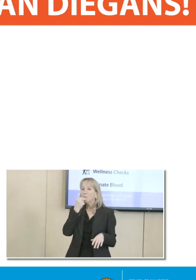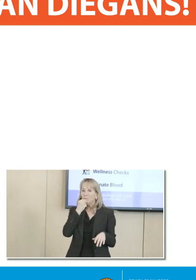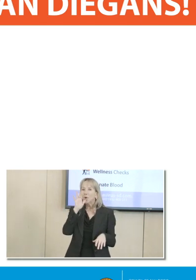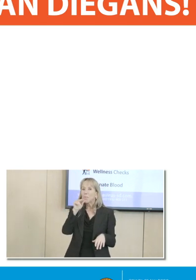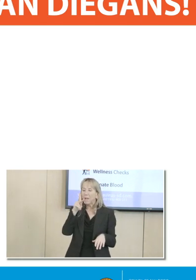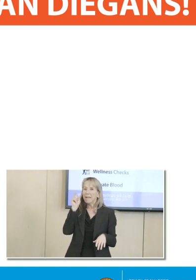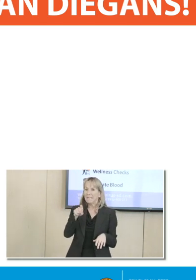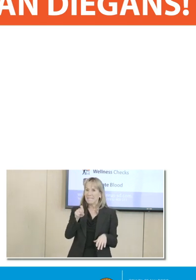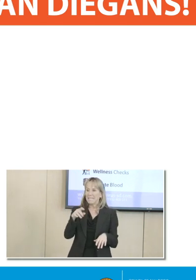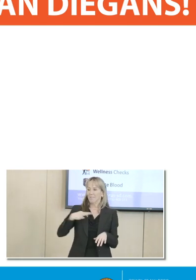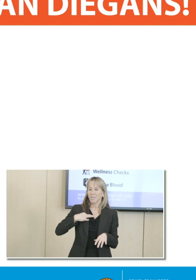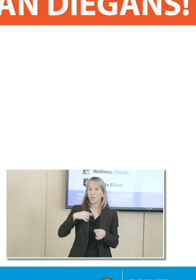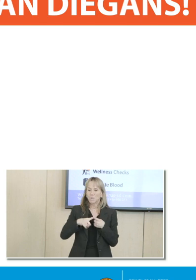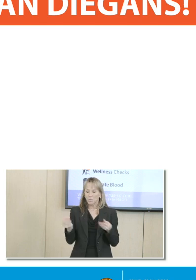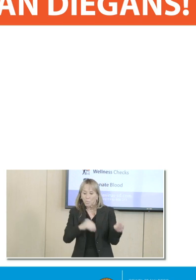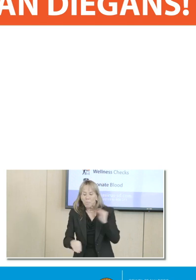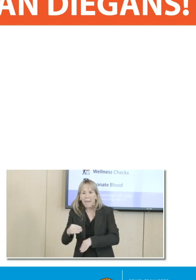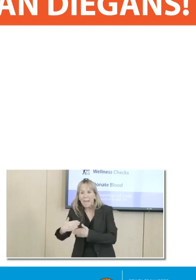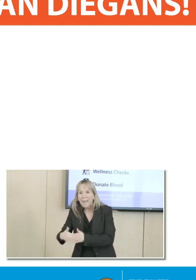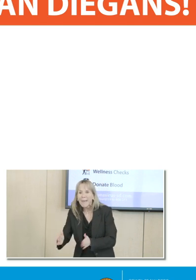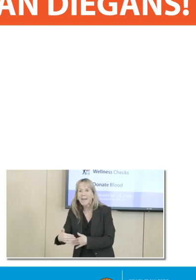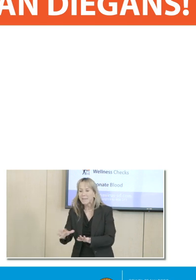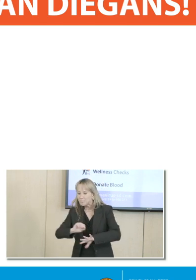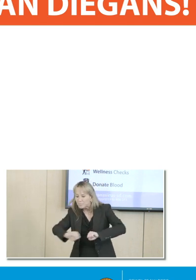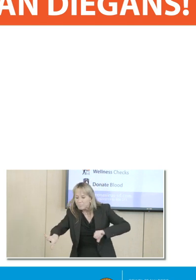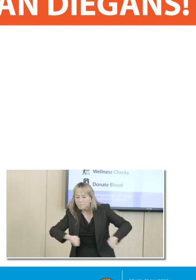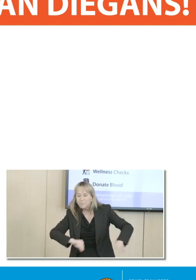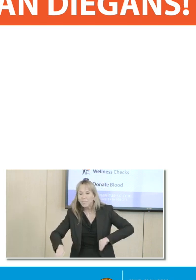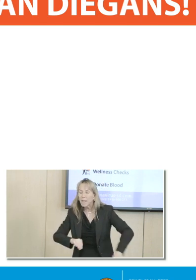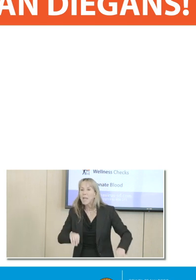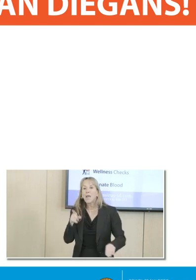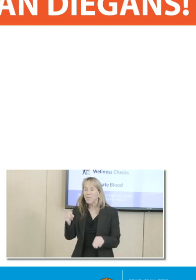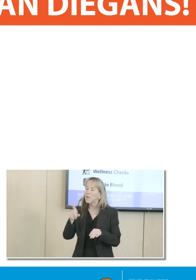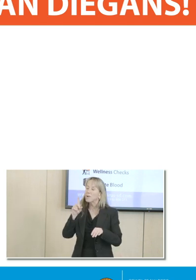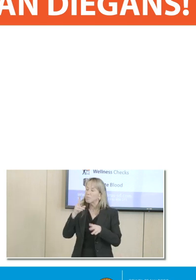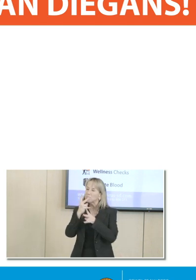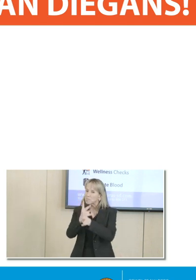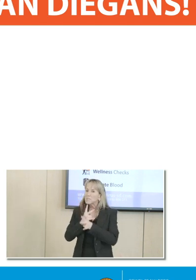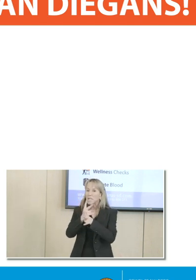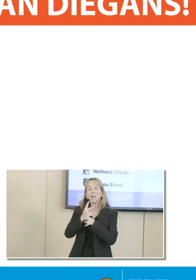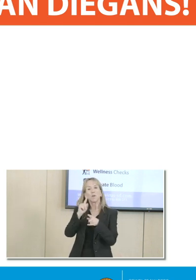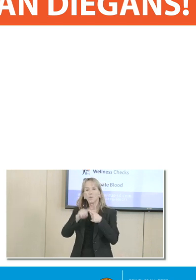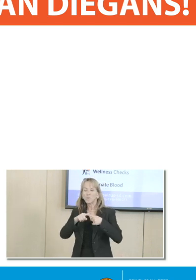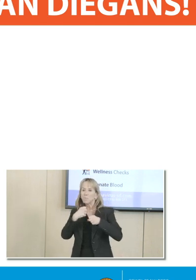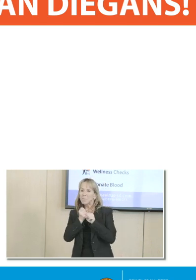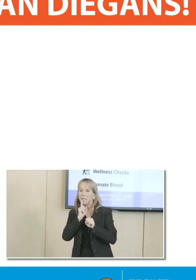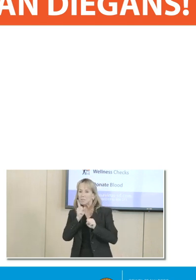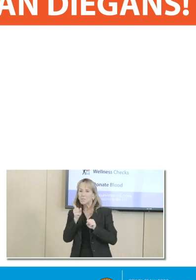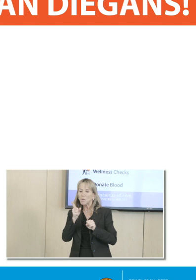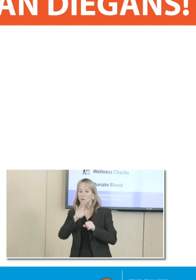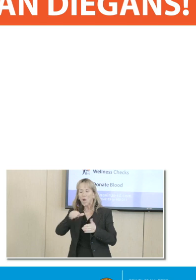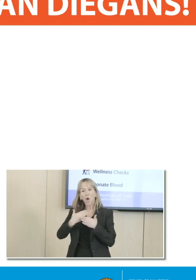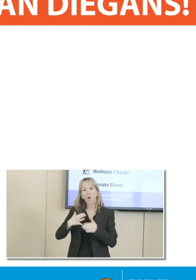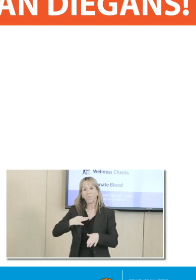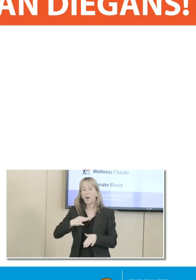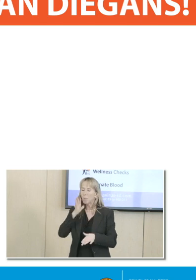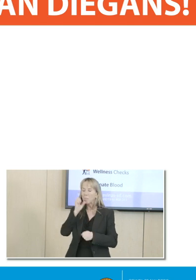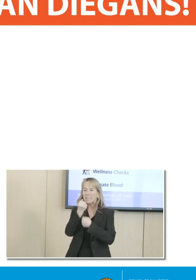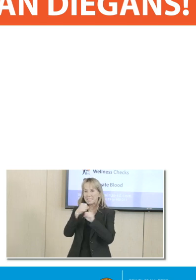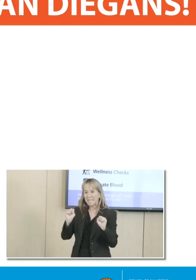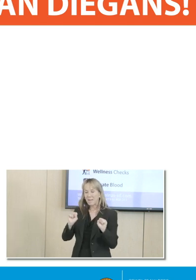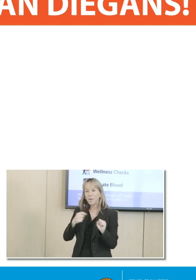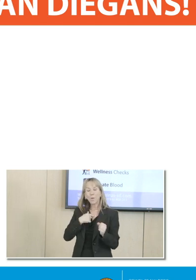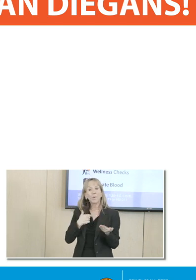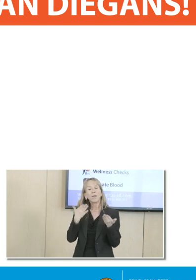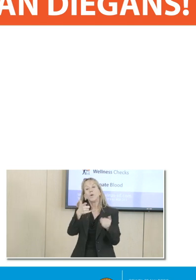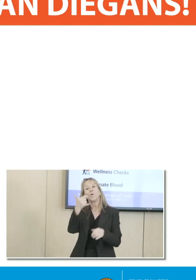help pack and sort food. They are taking precautions to prioritize volunteer safety, and we encourage you to call either the San